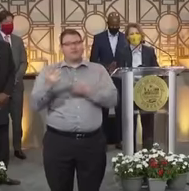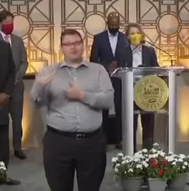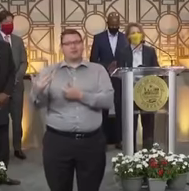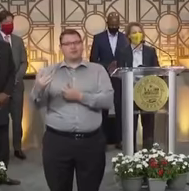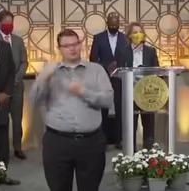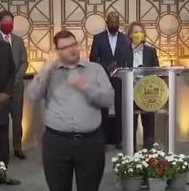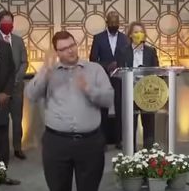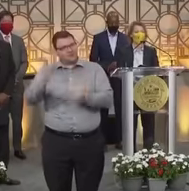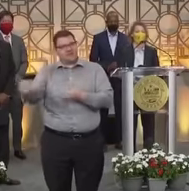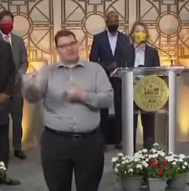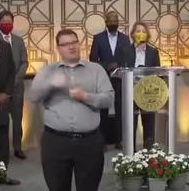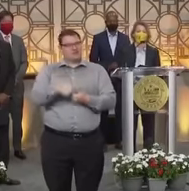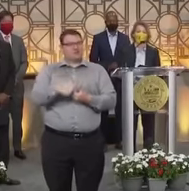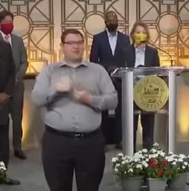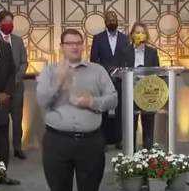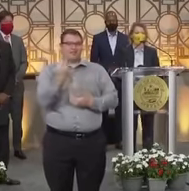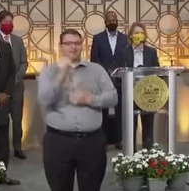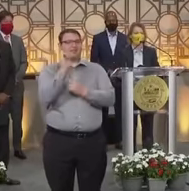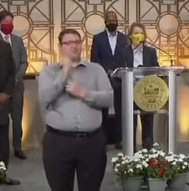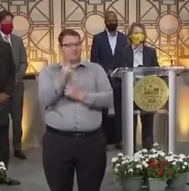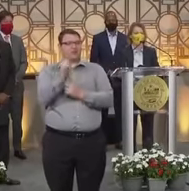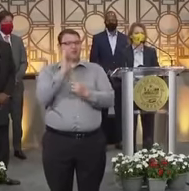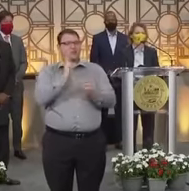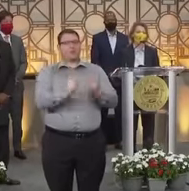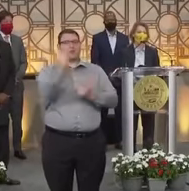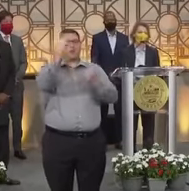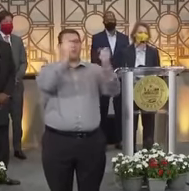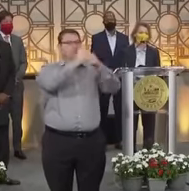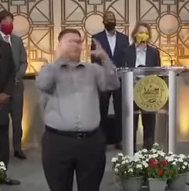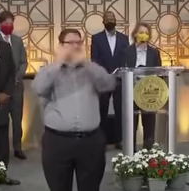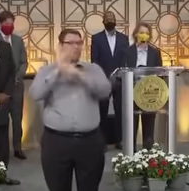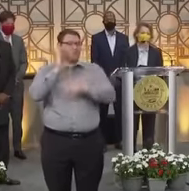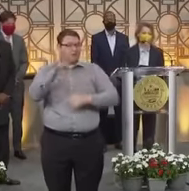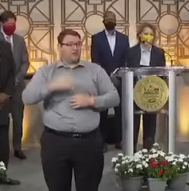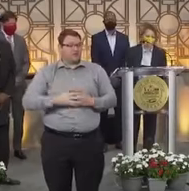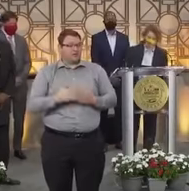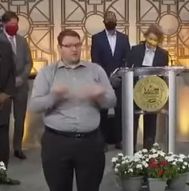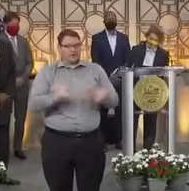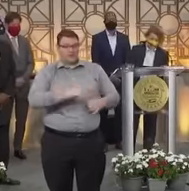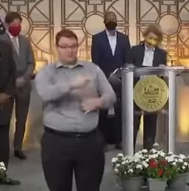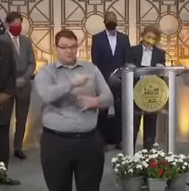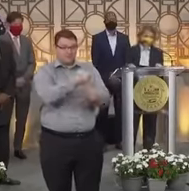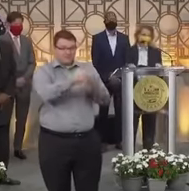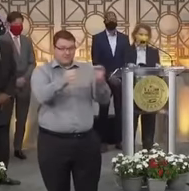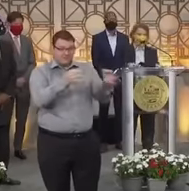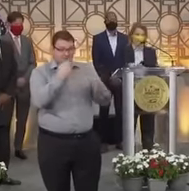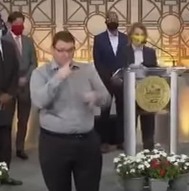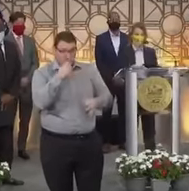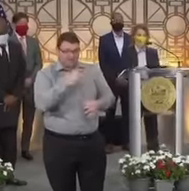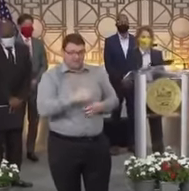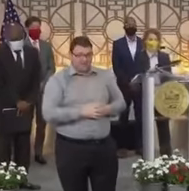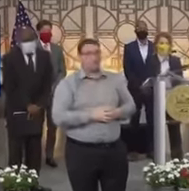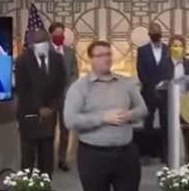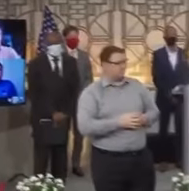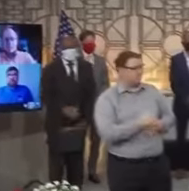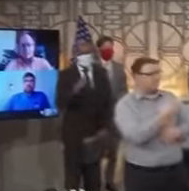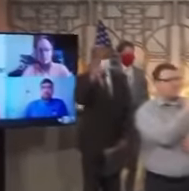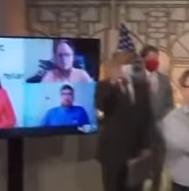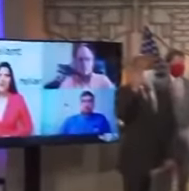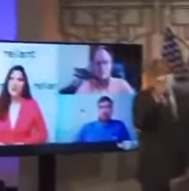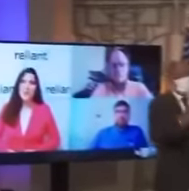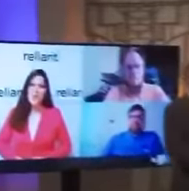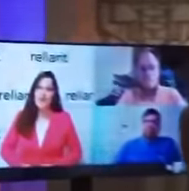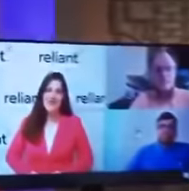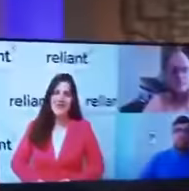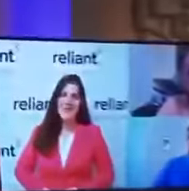It'll be 15 minutes, as the mayor had mentioned. So with that, I'll turn that over to you, Elizabeth. Thank you, Susan and Mayor Turner.